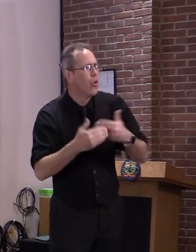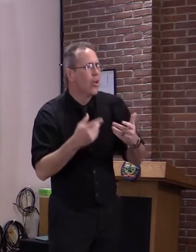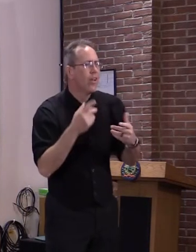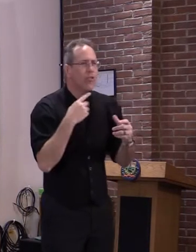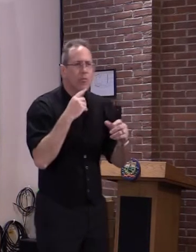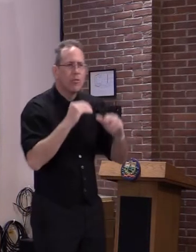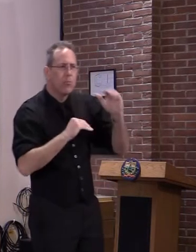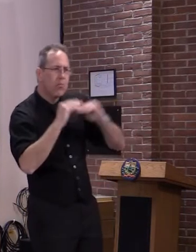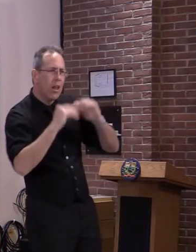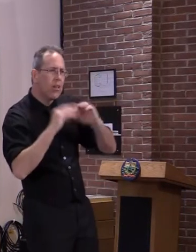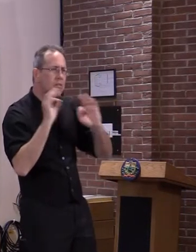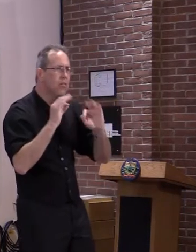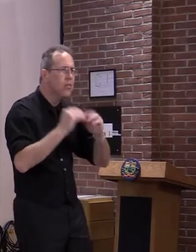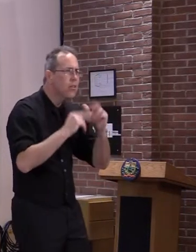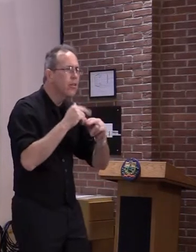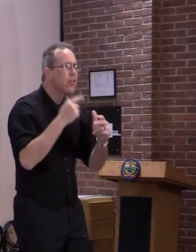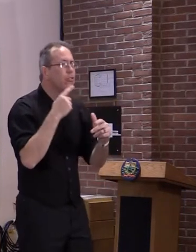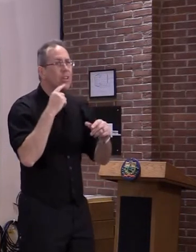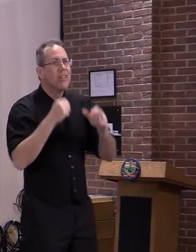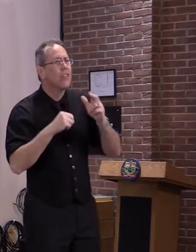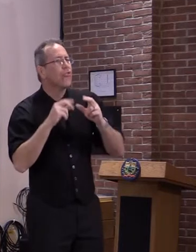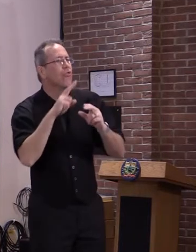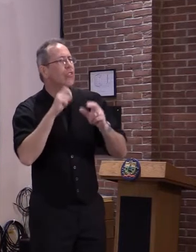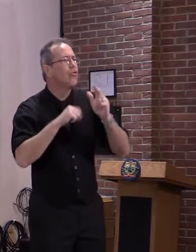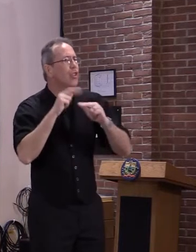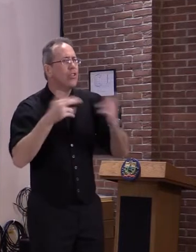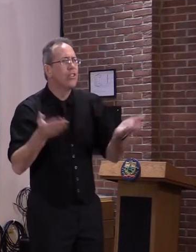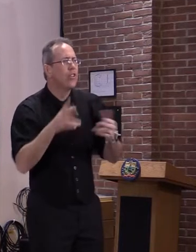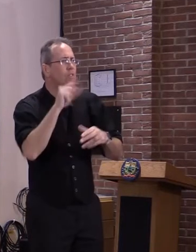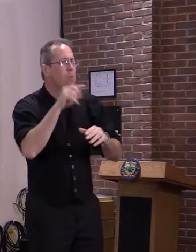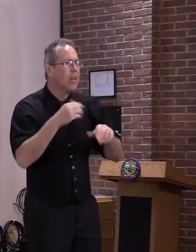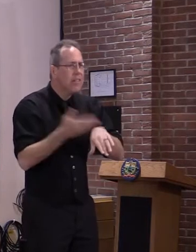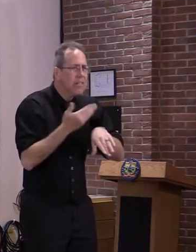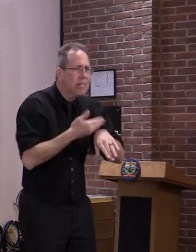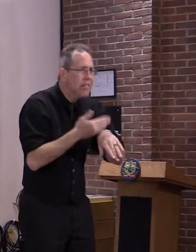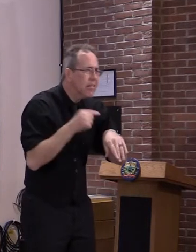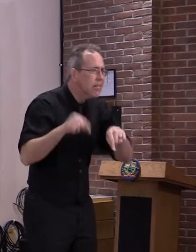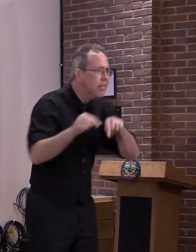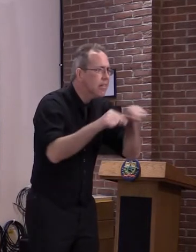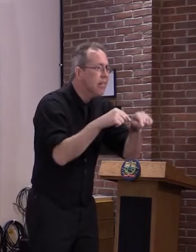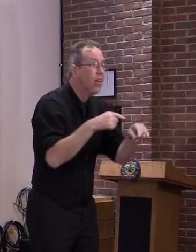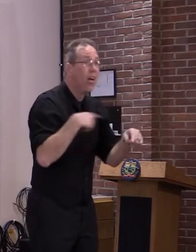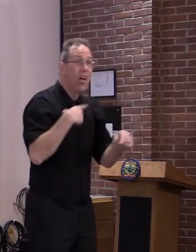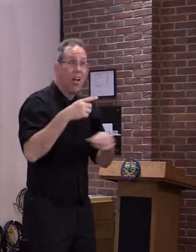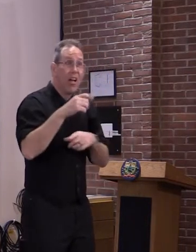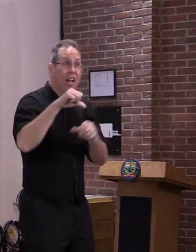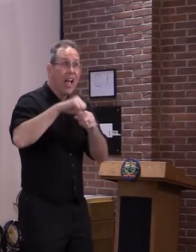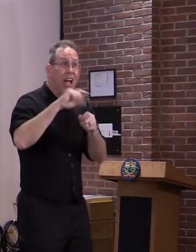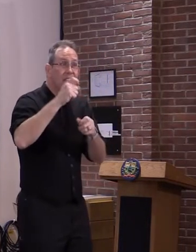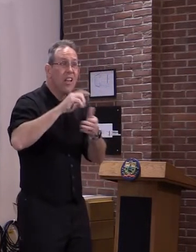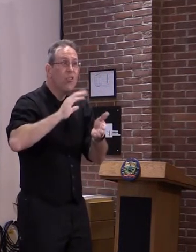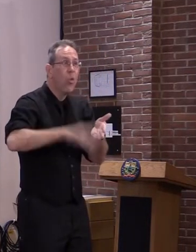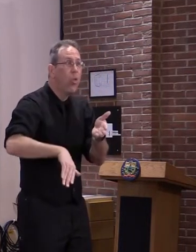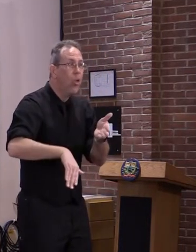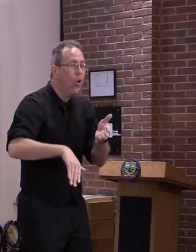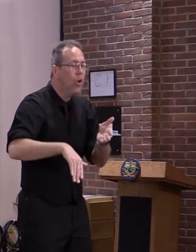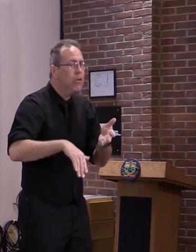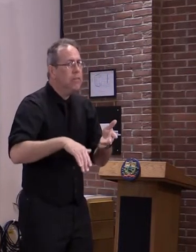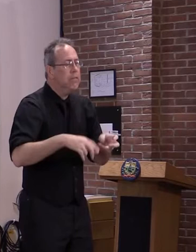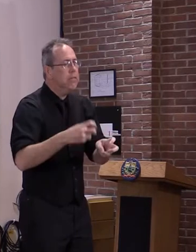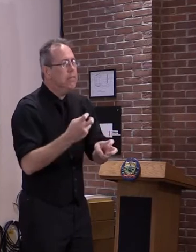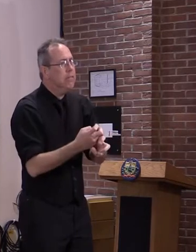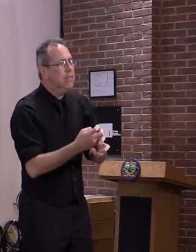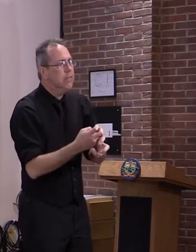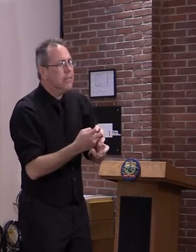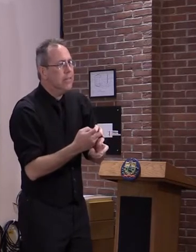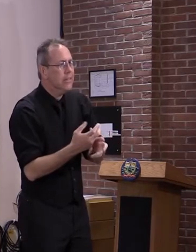And that would only give us temporary relief. We're not talking about a lot of money. When you combine, I think it's about 28 cents or something like